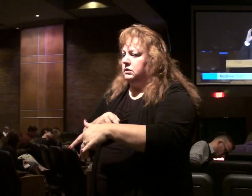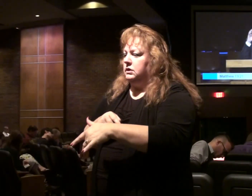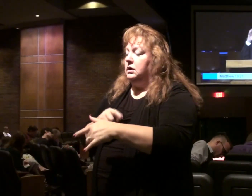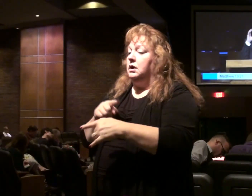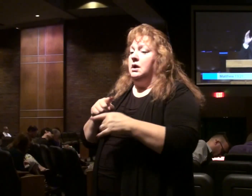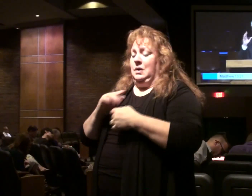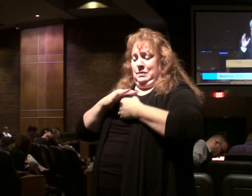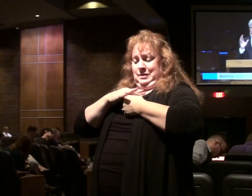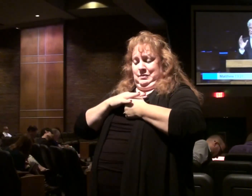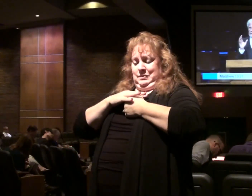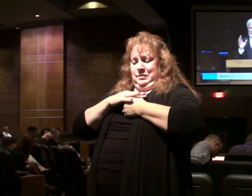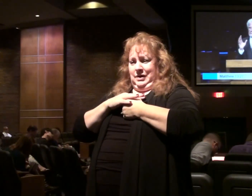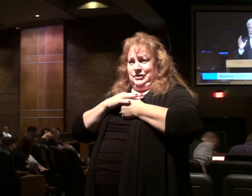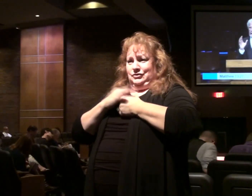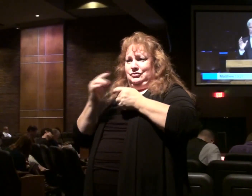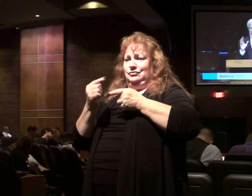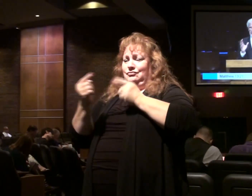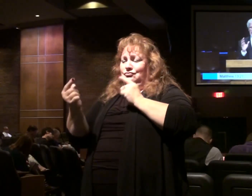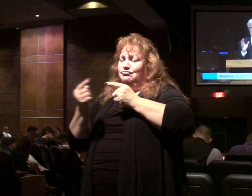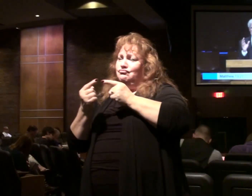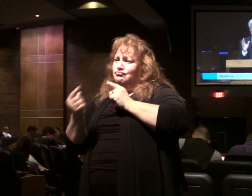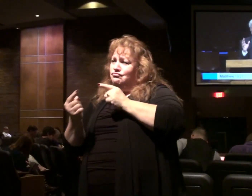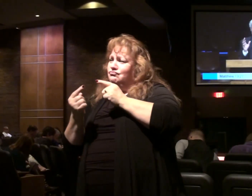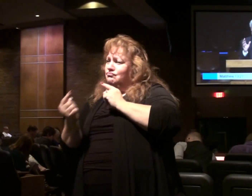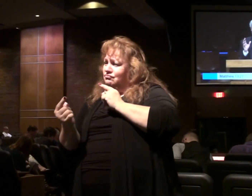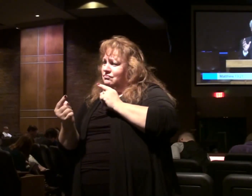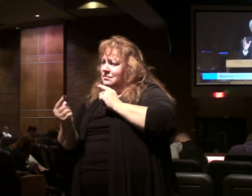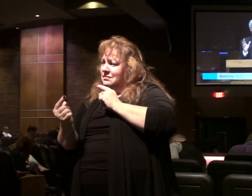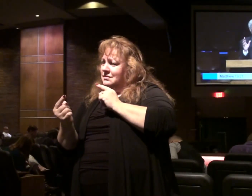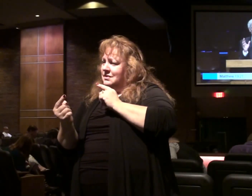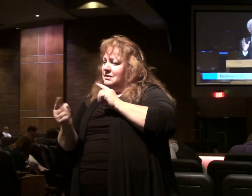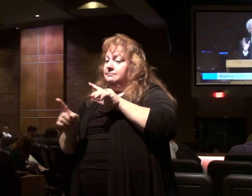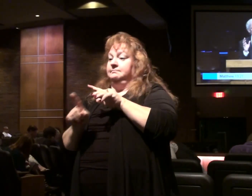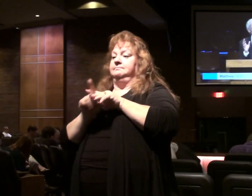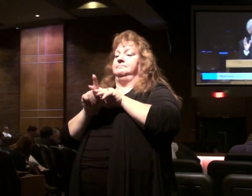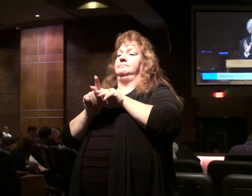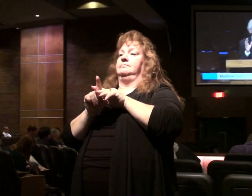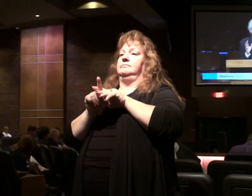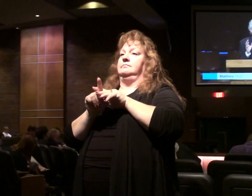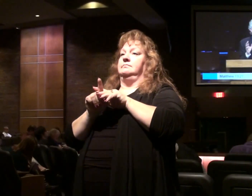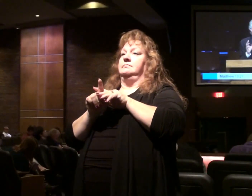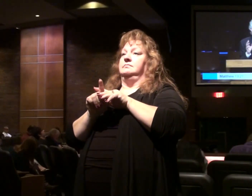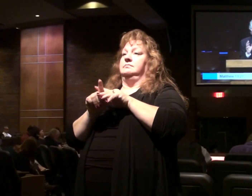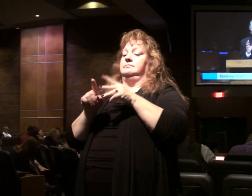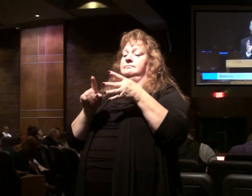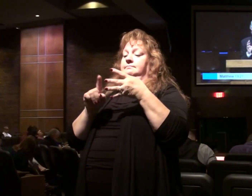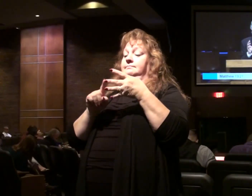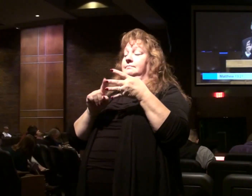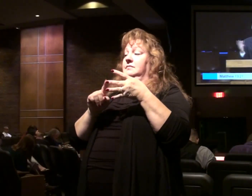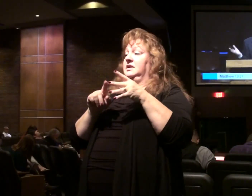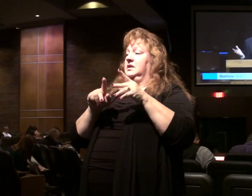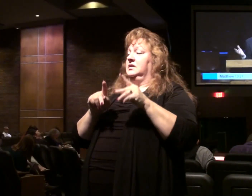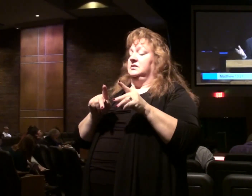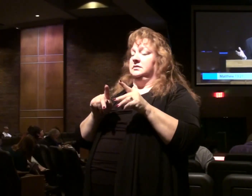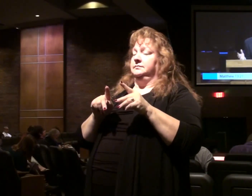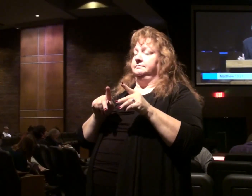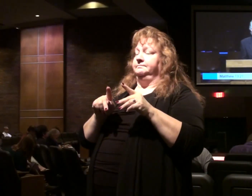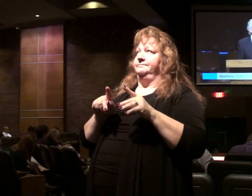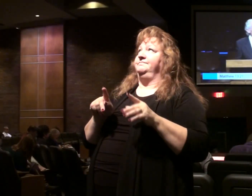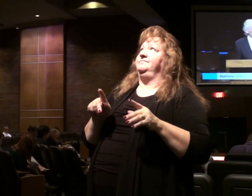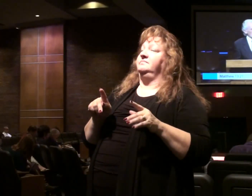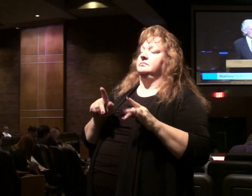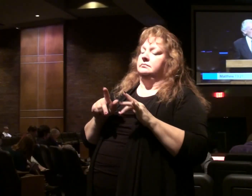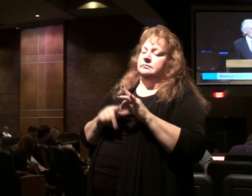When pressure and opposition and difficulty come, this person stumbles over